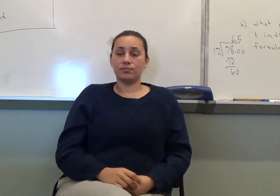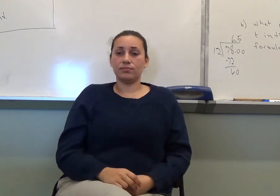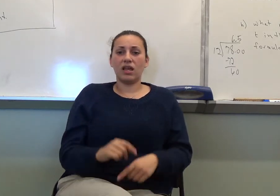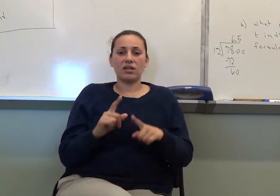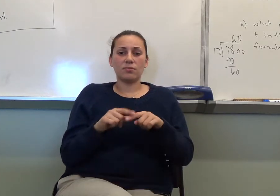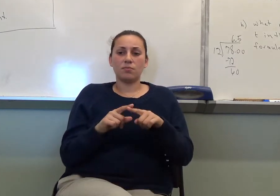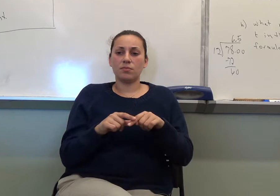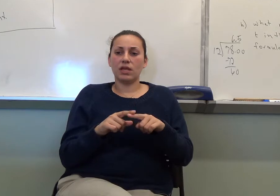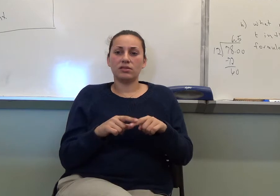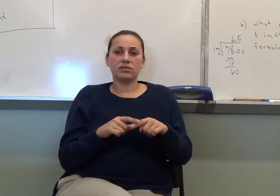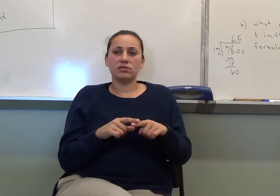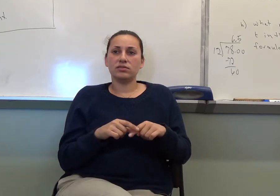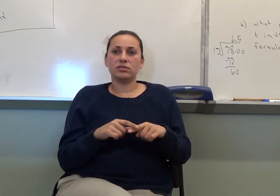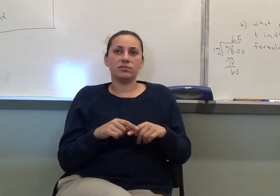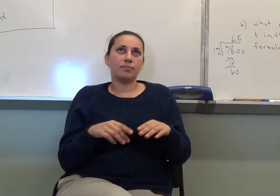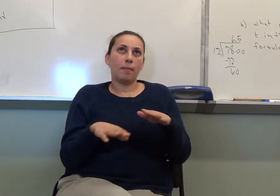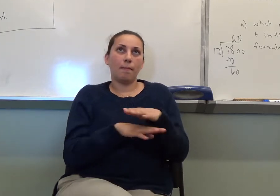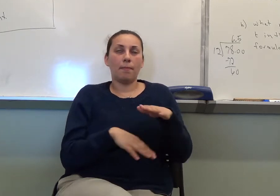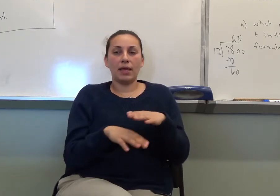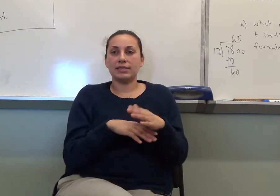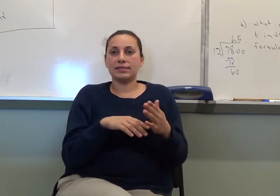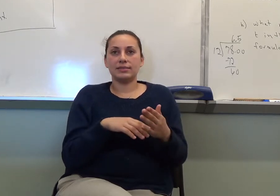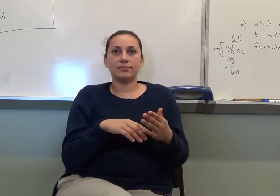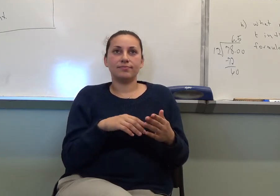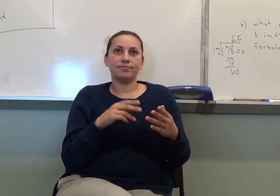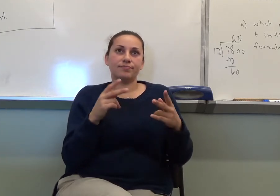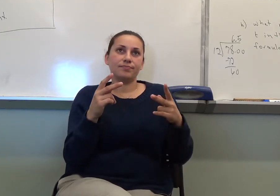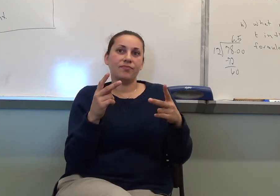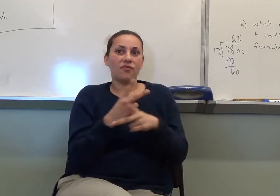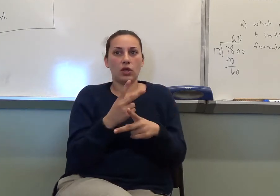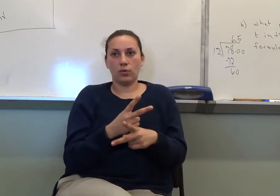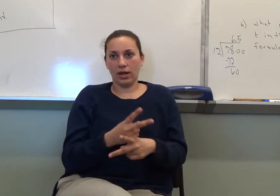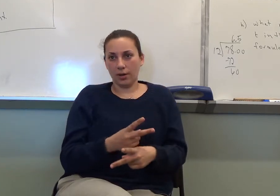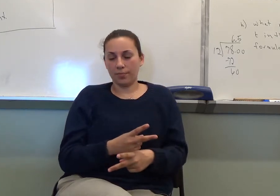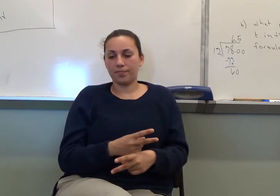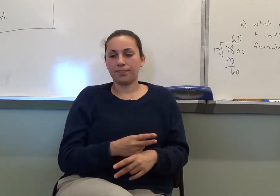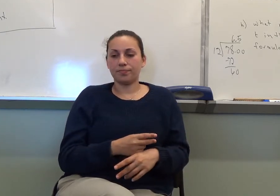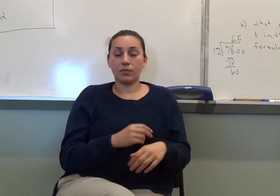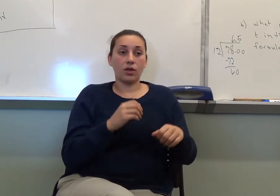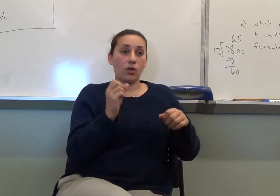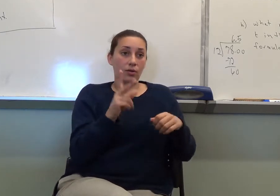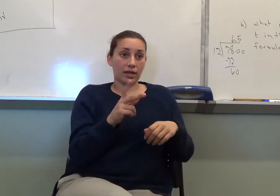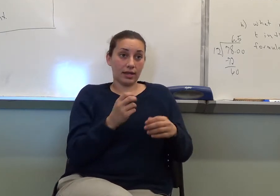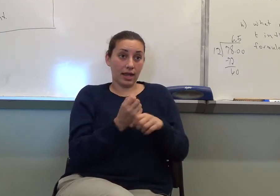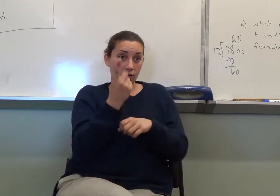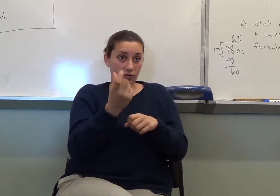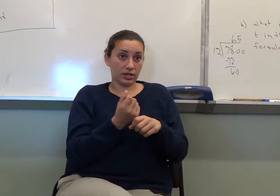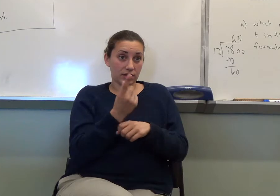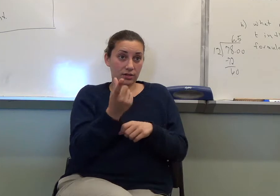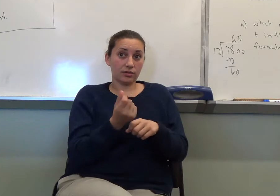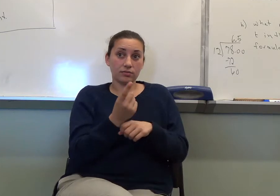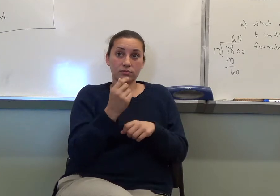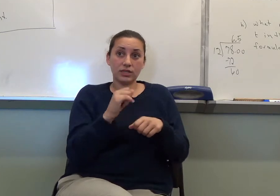basic calculation is going to be that interest each year is going to still be